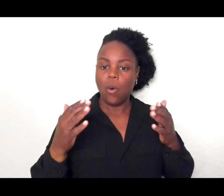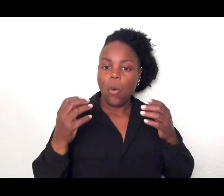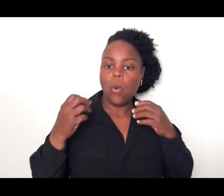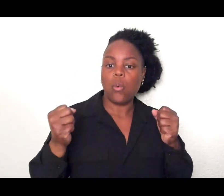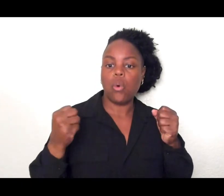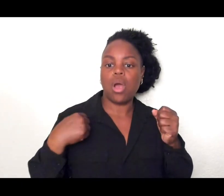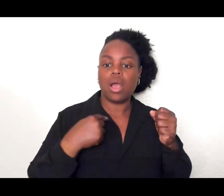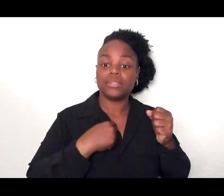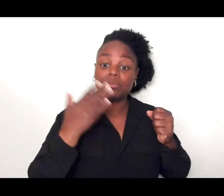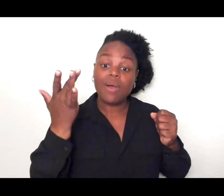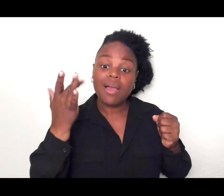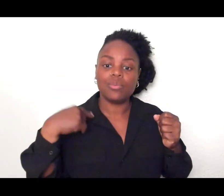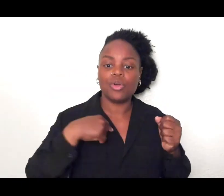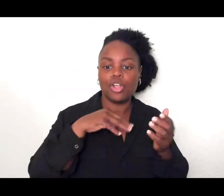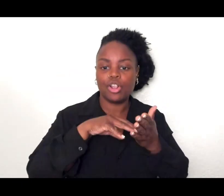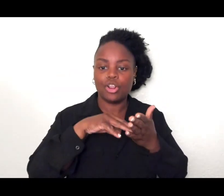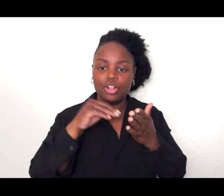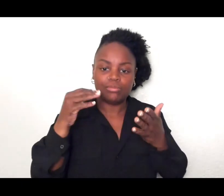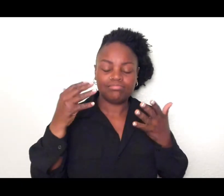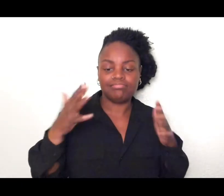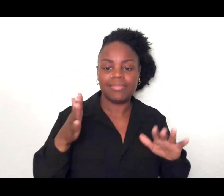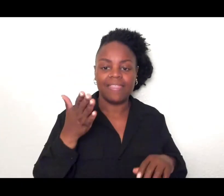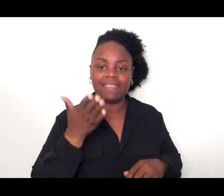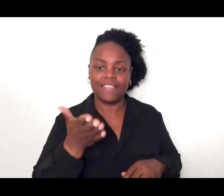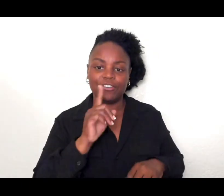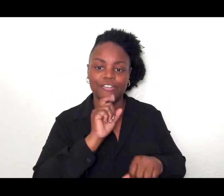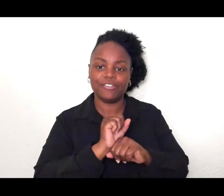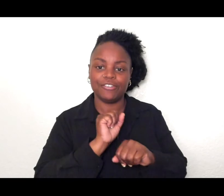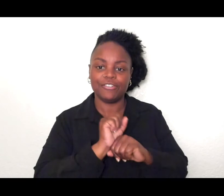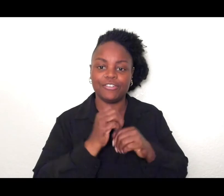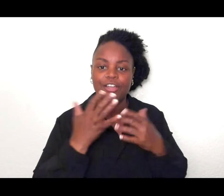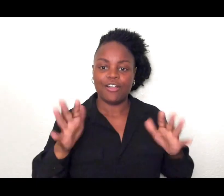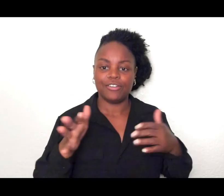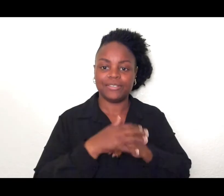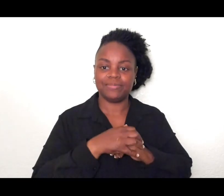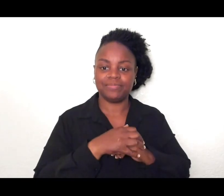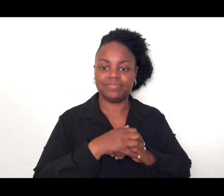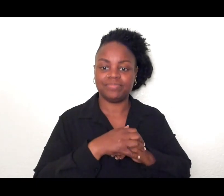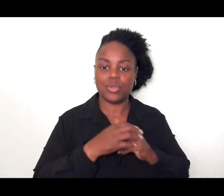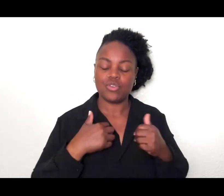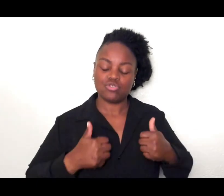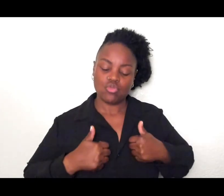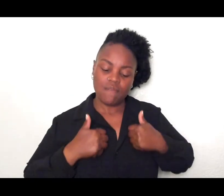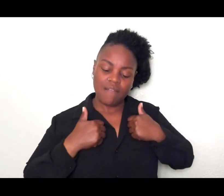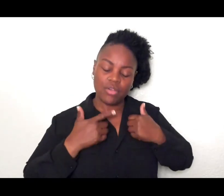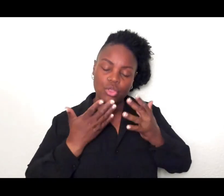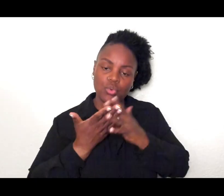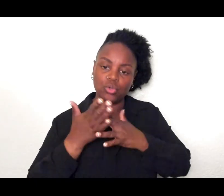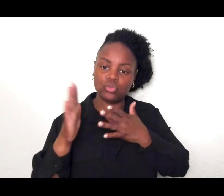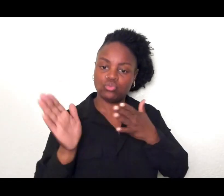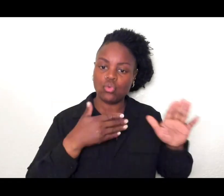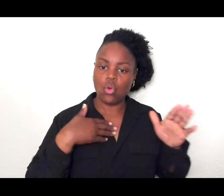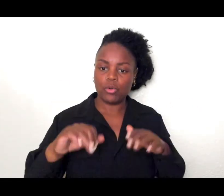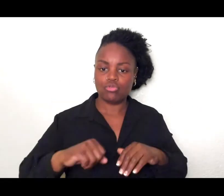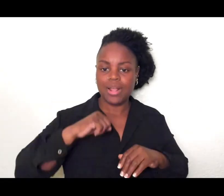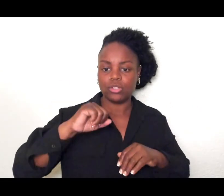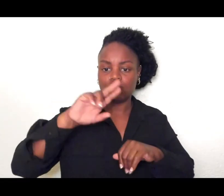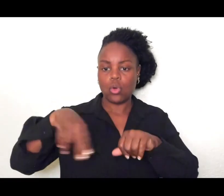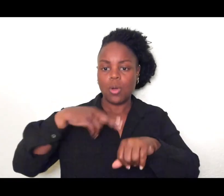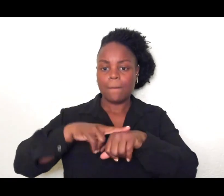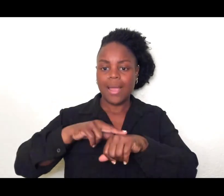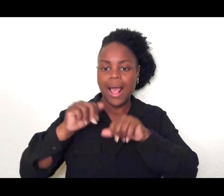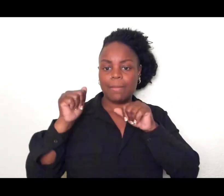better relationship with the environment and each other. The regime that we're living under really, really sees the planet itself